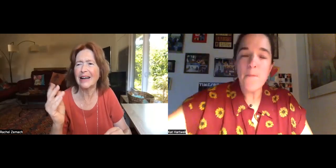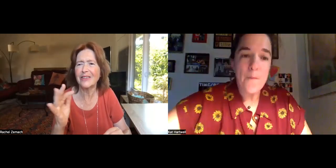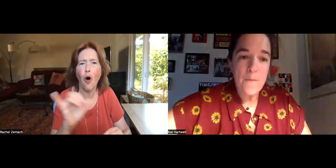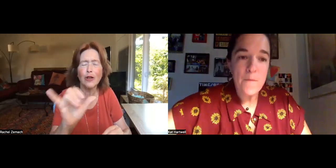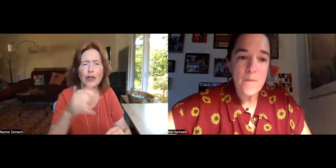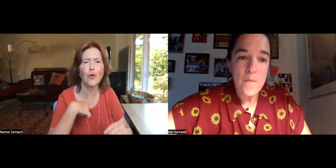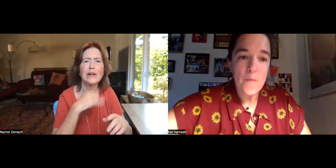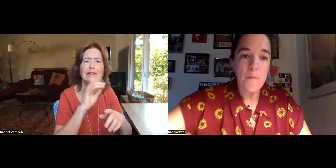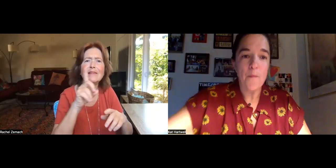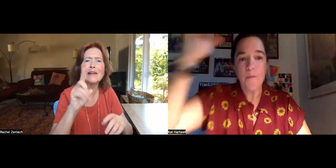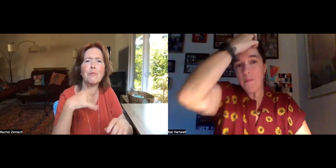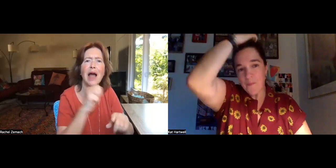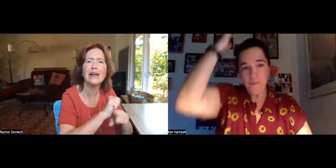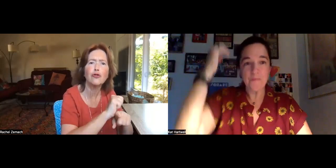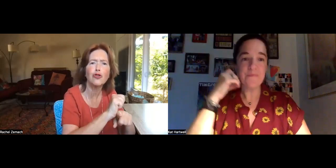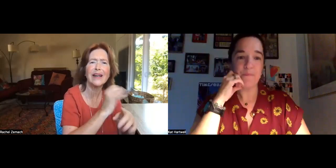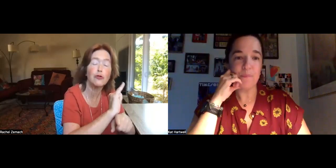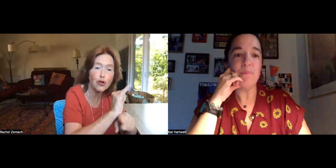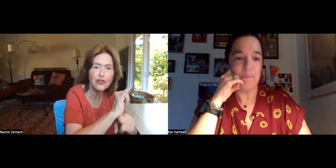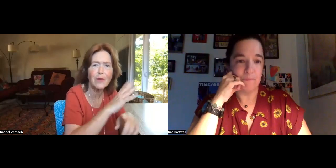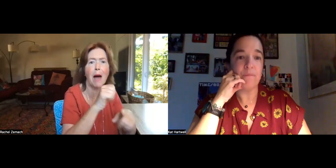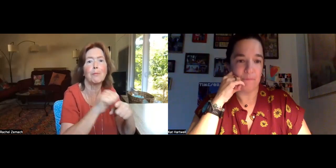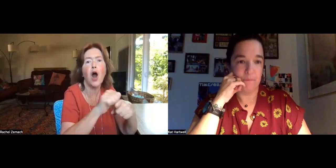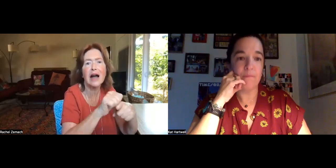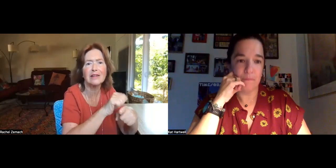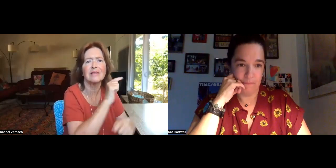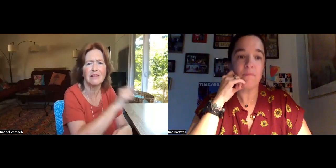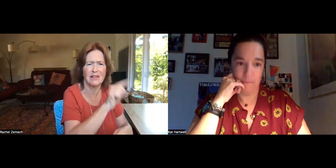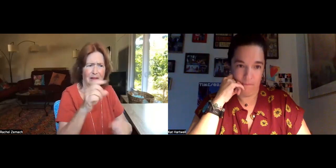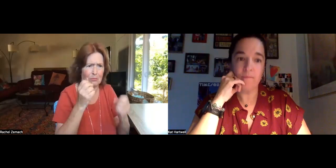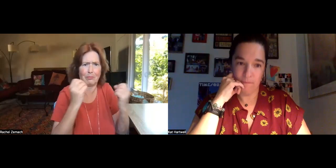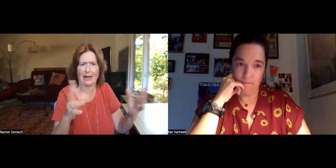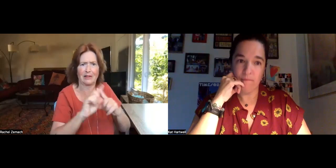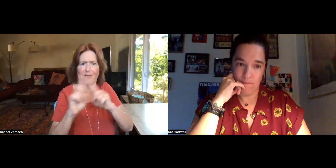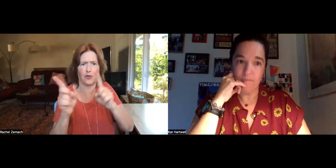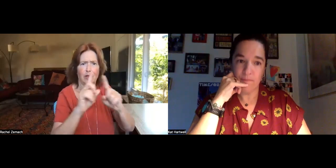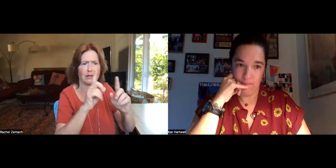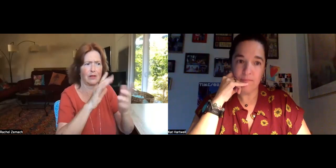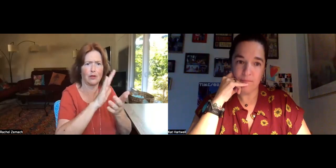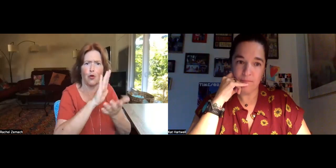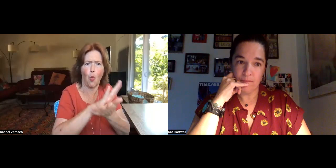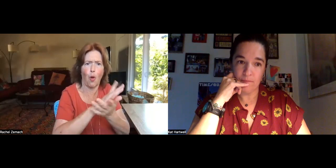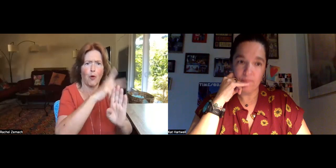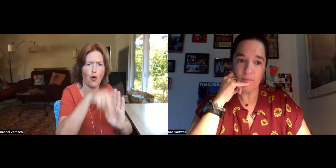and also did my internship and practice. Many different school